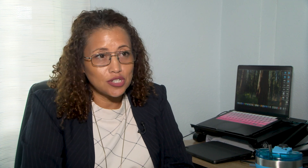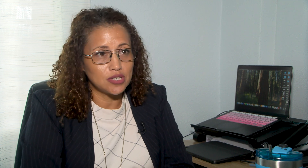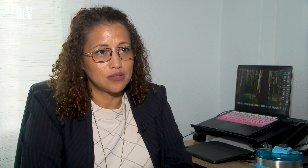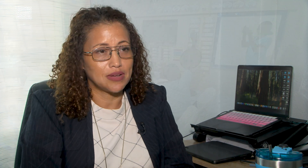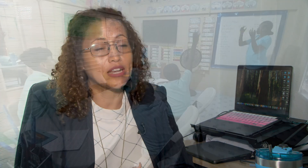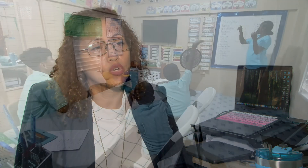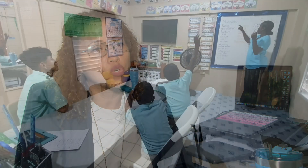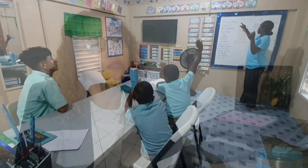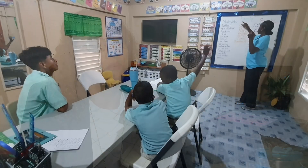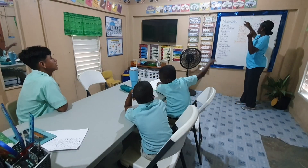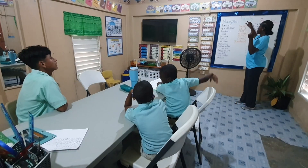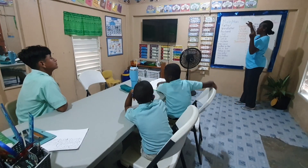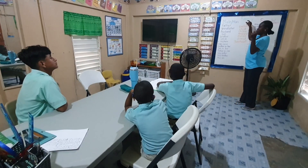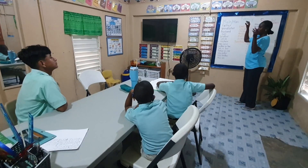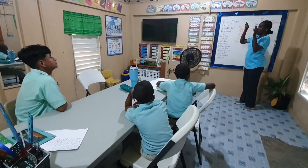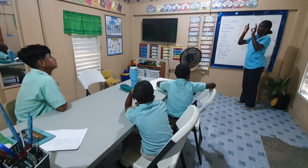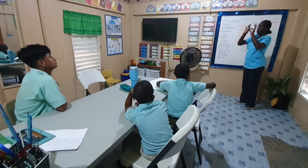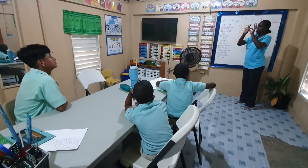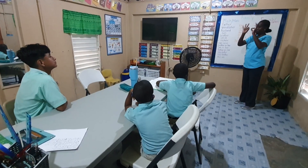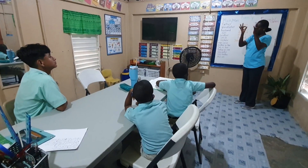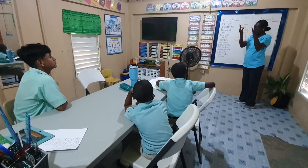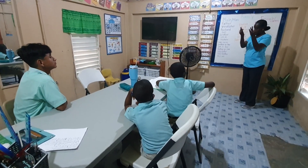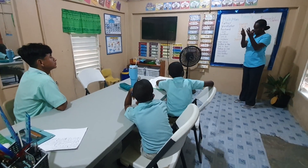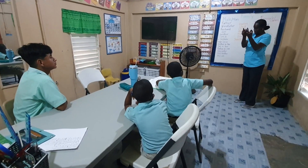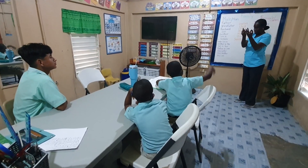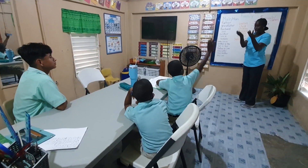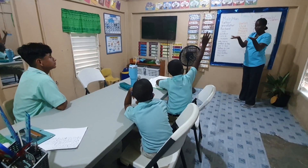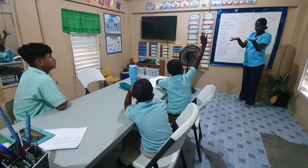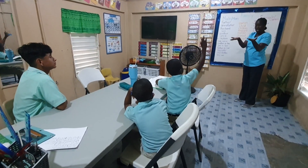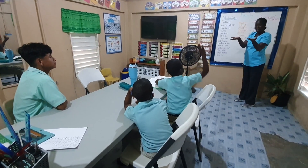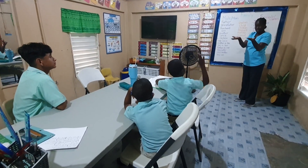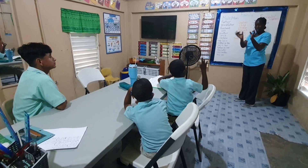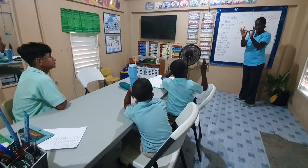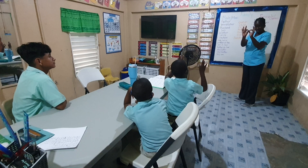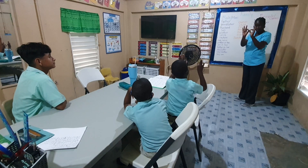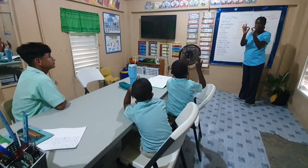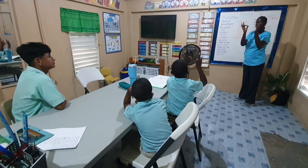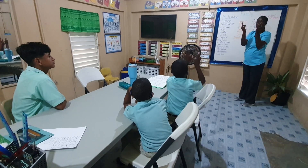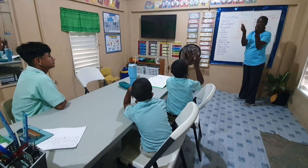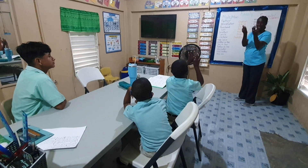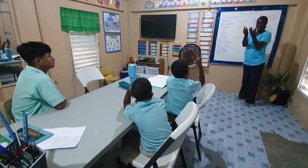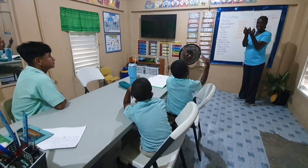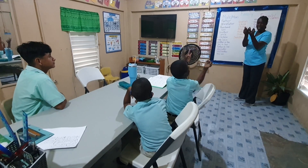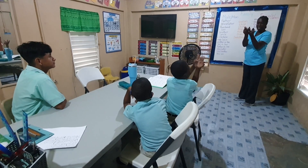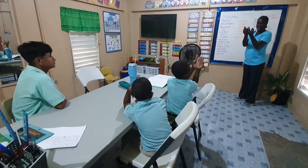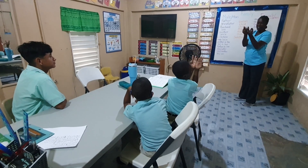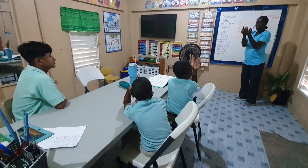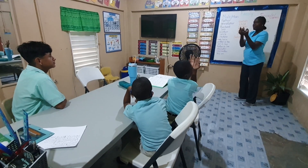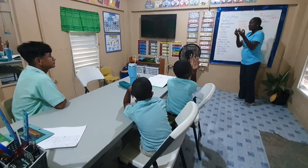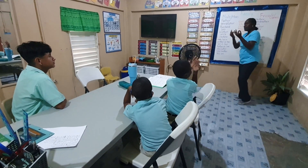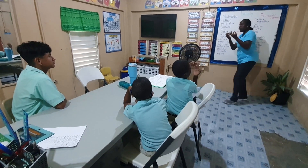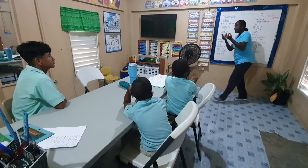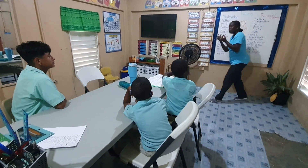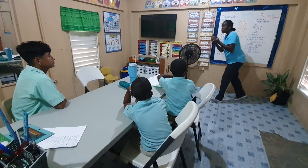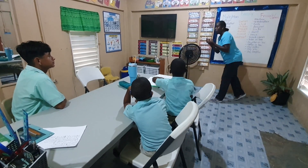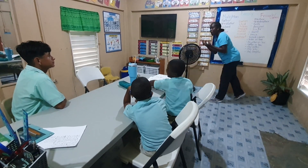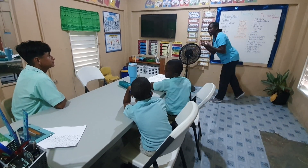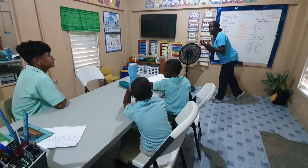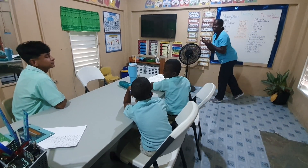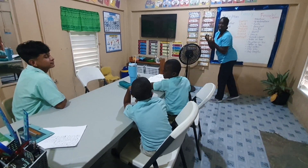should and could be supported in our inclusive setting. But, as Almeida pointed out, there are two main issues. There